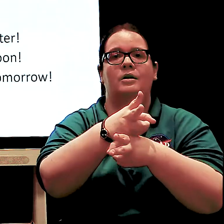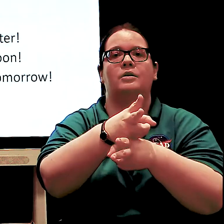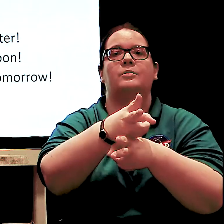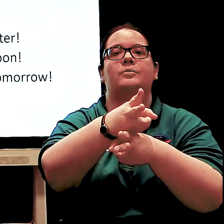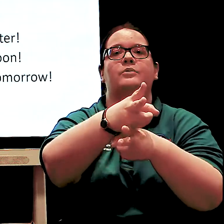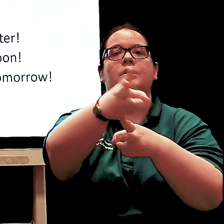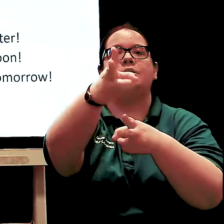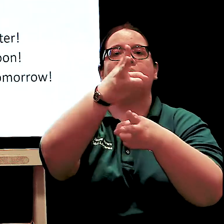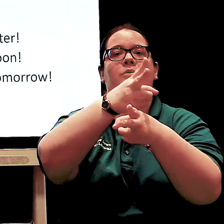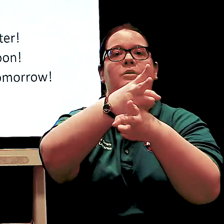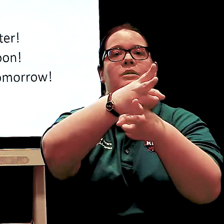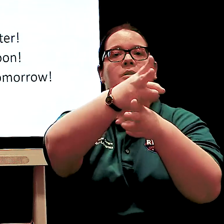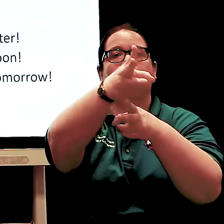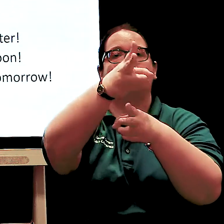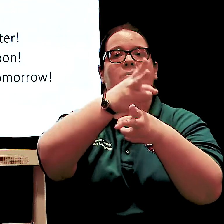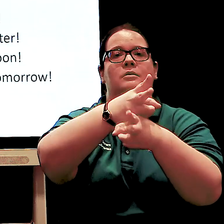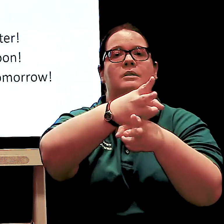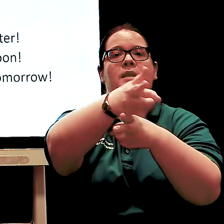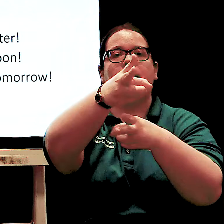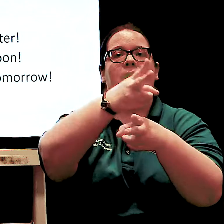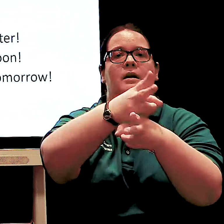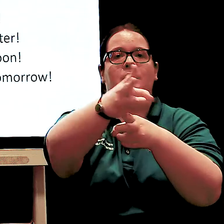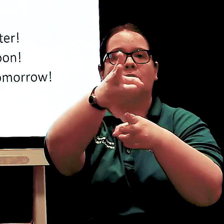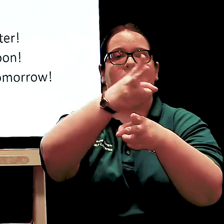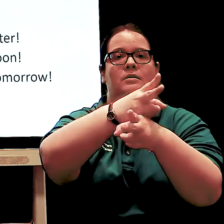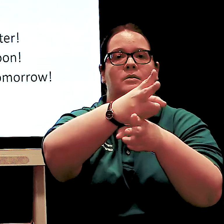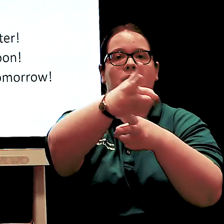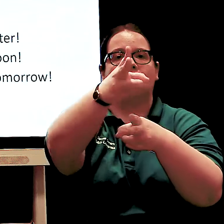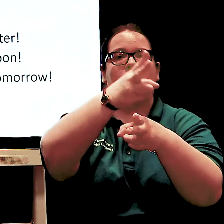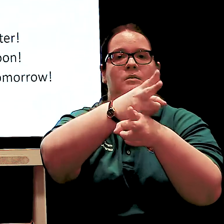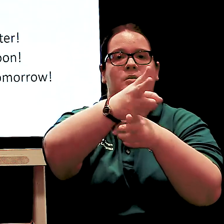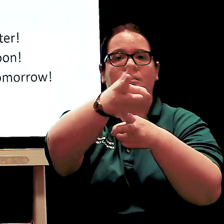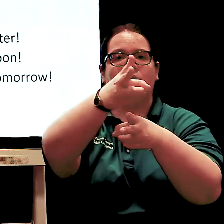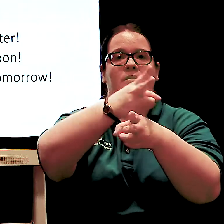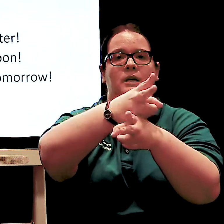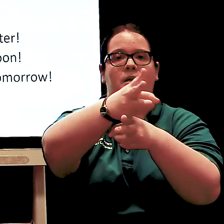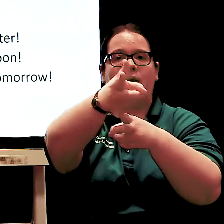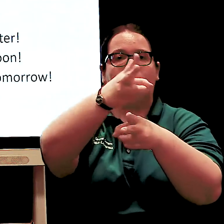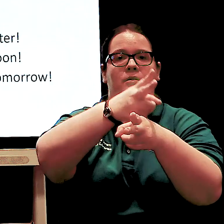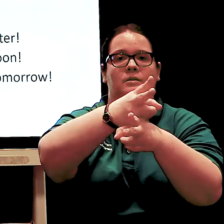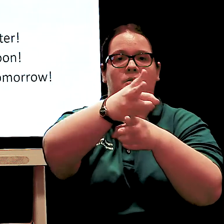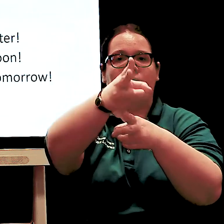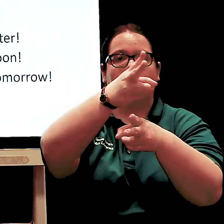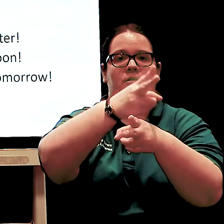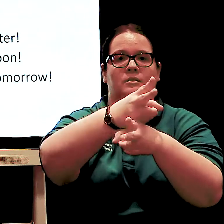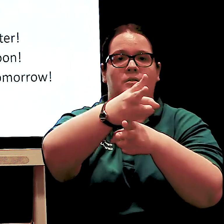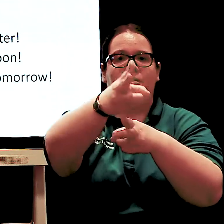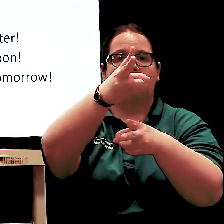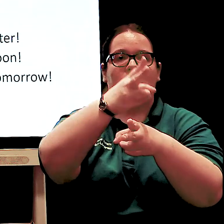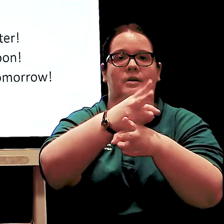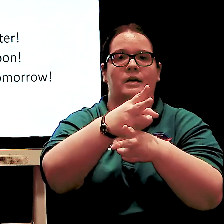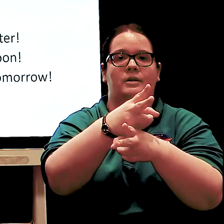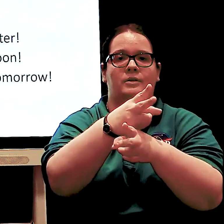you're going to brush it towards them. Take care. Take care. All right, you try